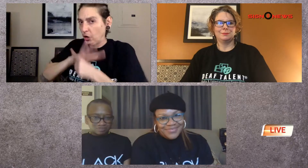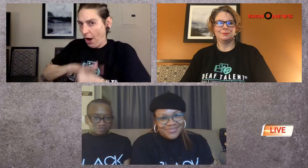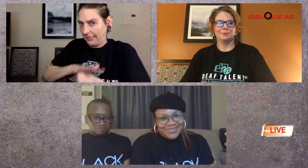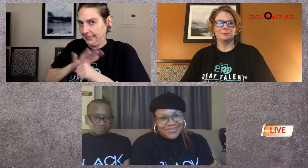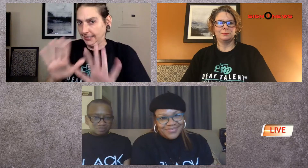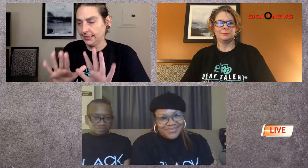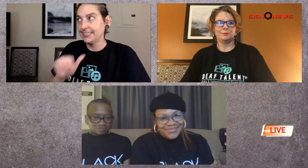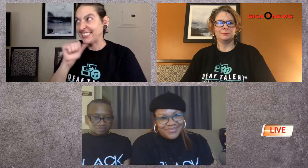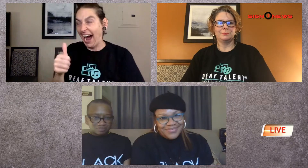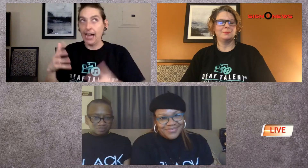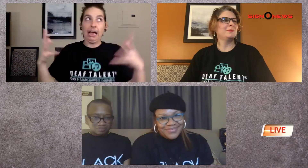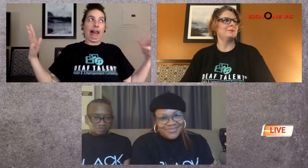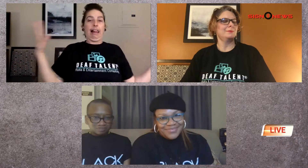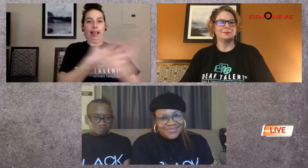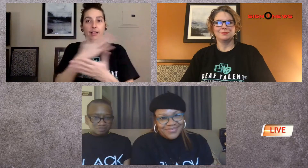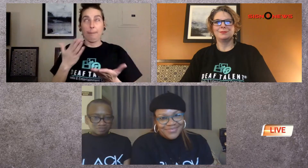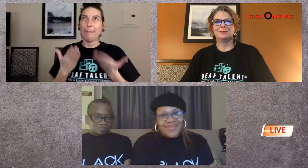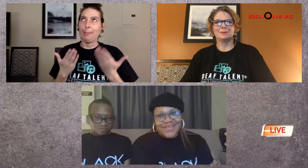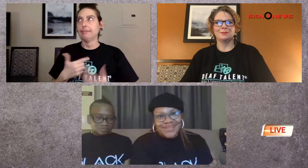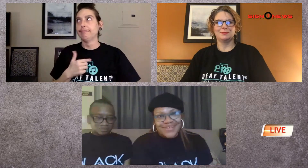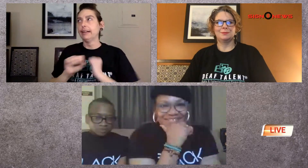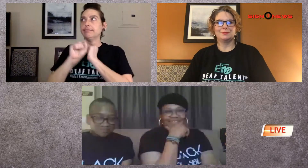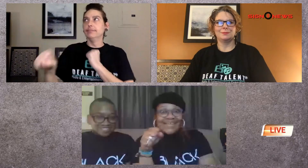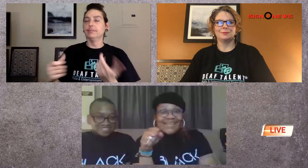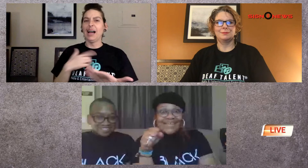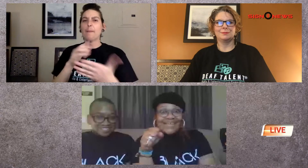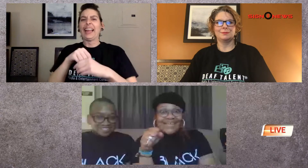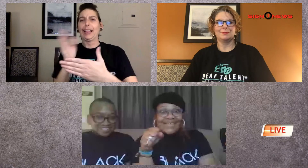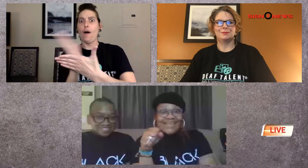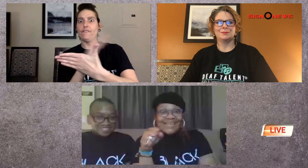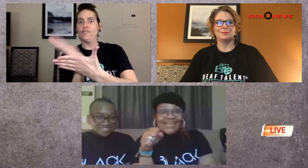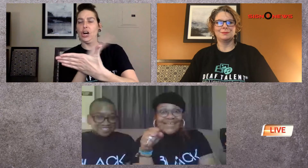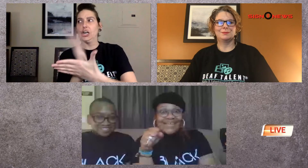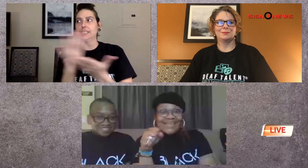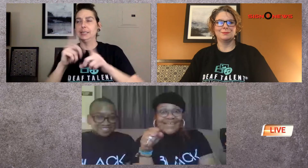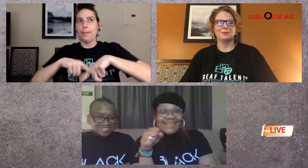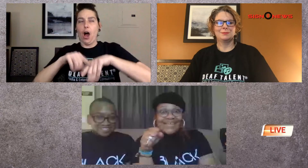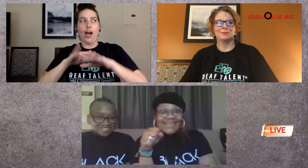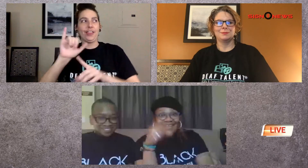It was a good kind of pressure. You know, it wasn't, well,